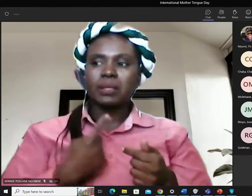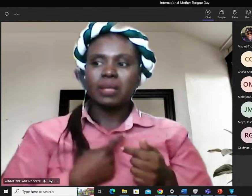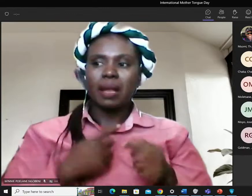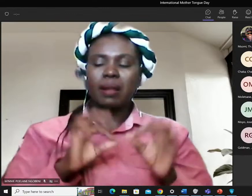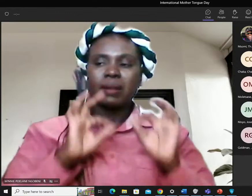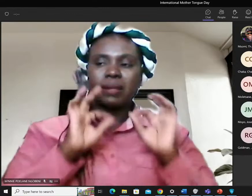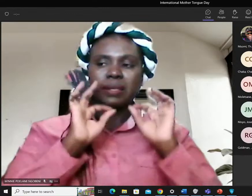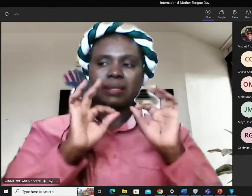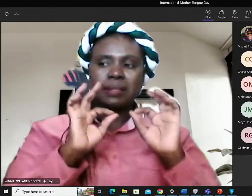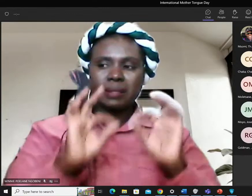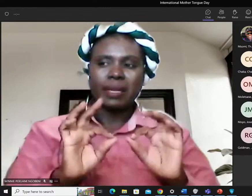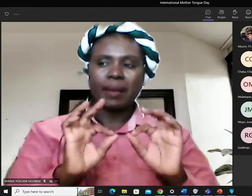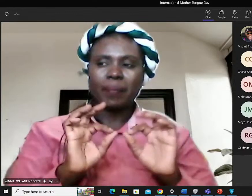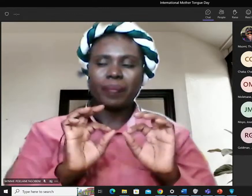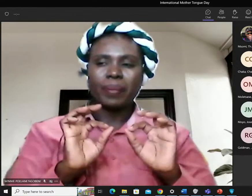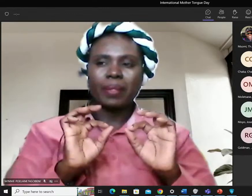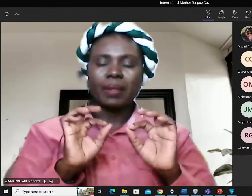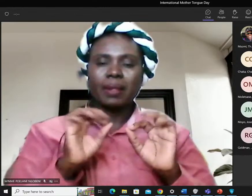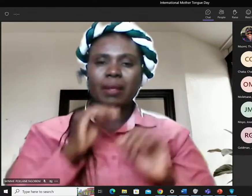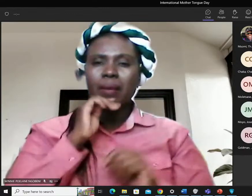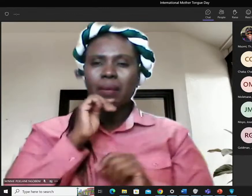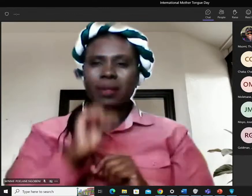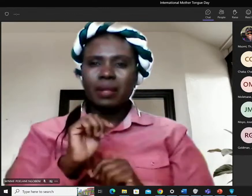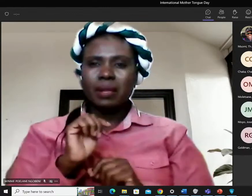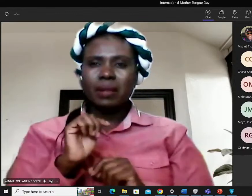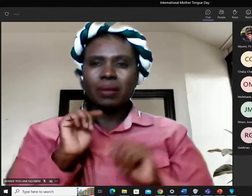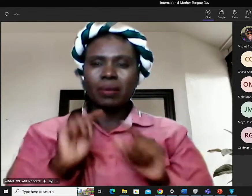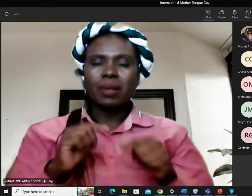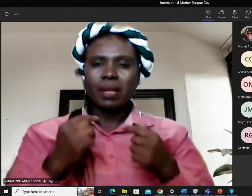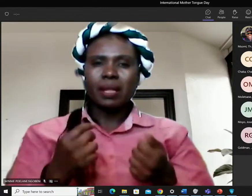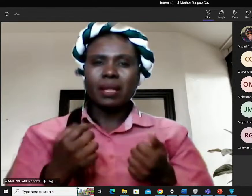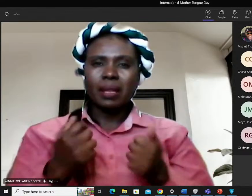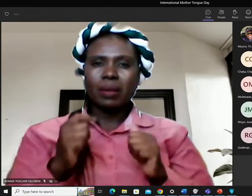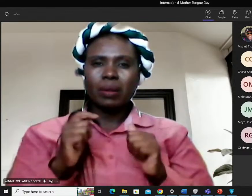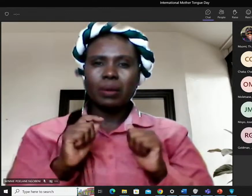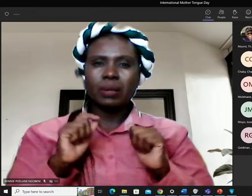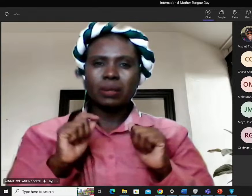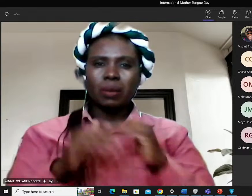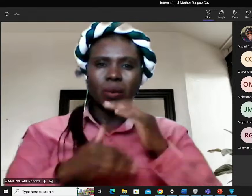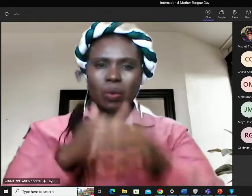picture, then we're actually not interested in that curriculum,